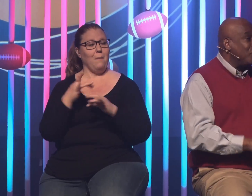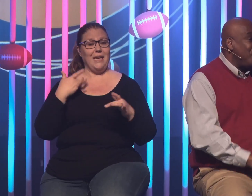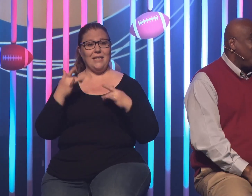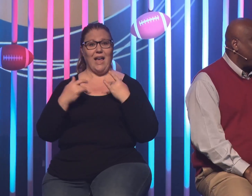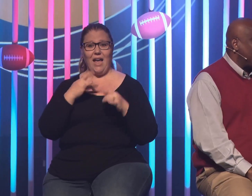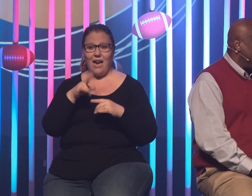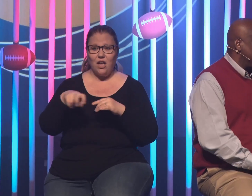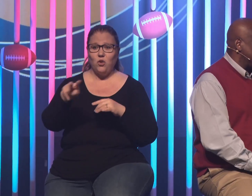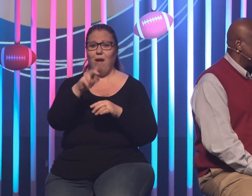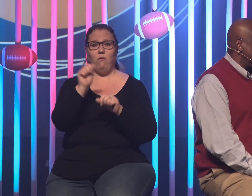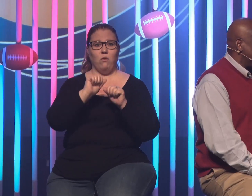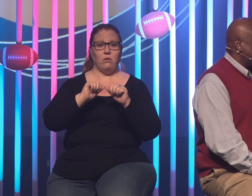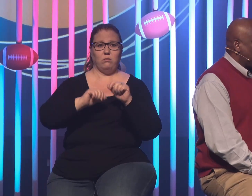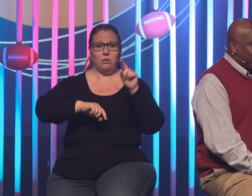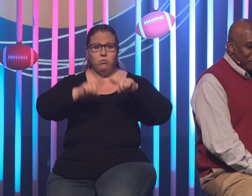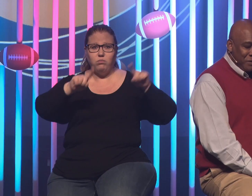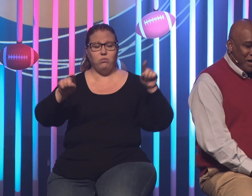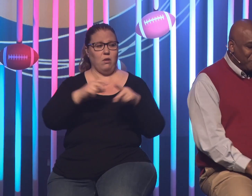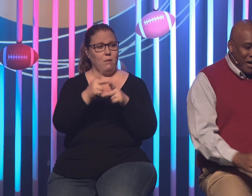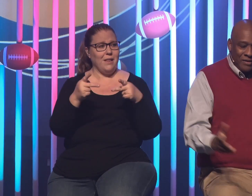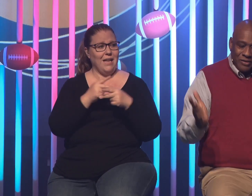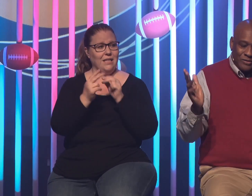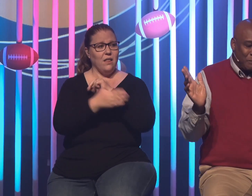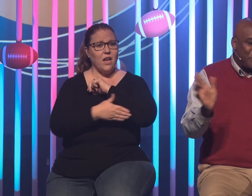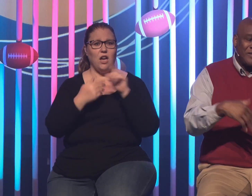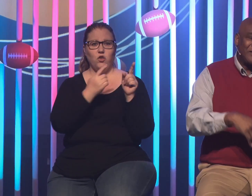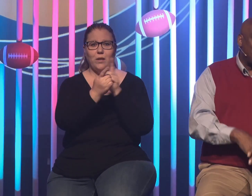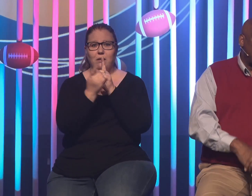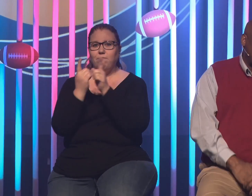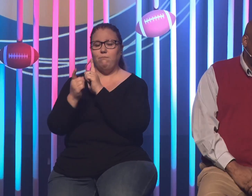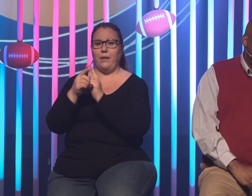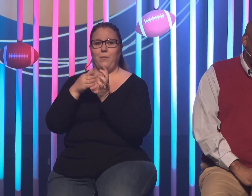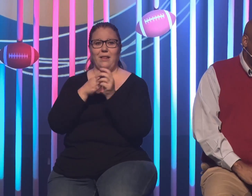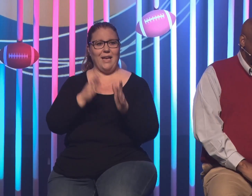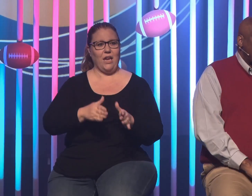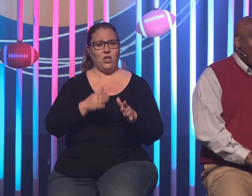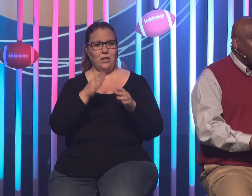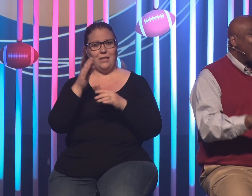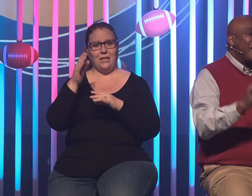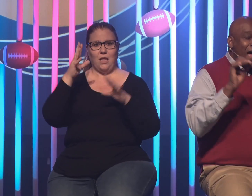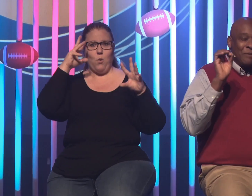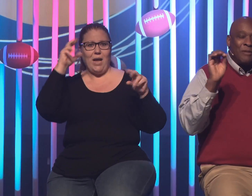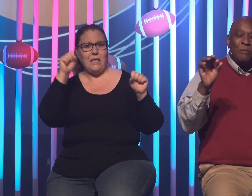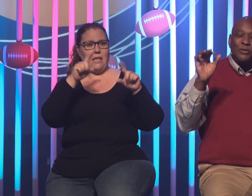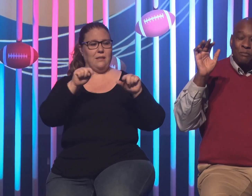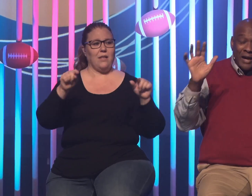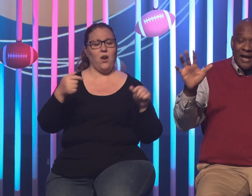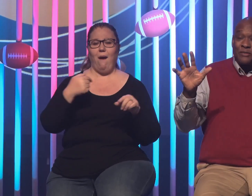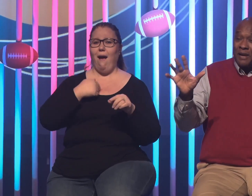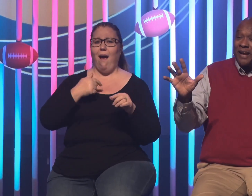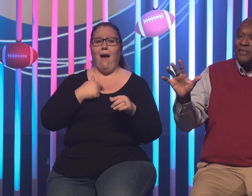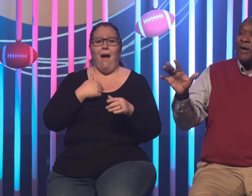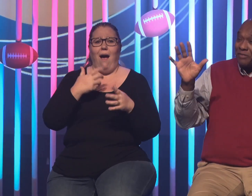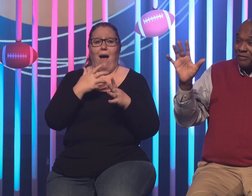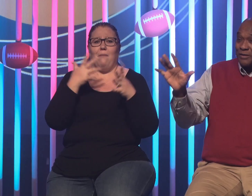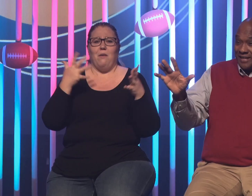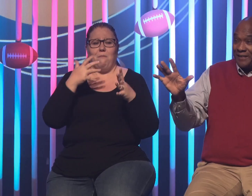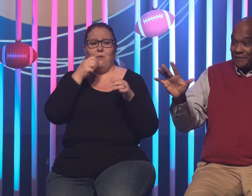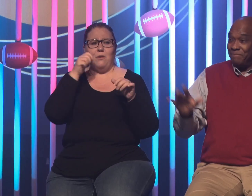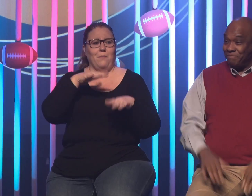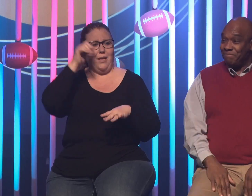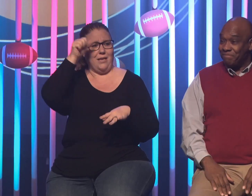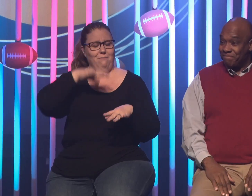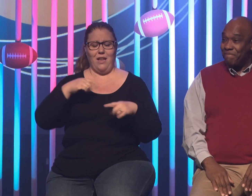the country meeting with leaders, and whether it be ambassadors or presidents or whatever, but I'm like, I am the most blessed man you have ever